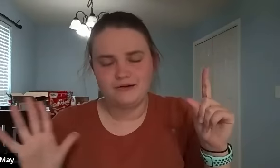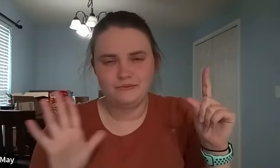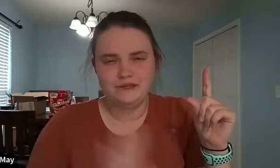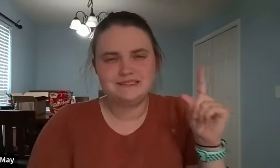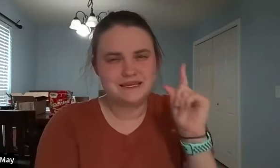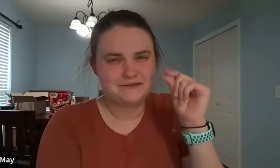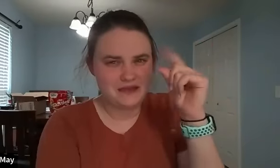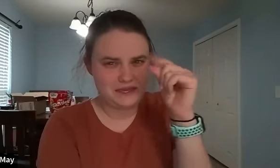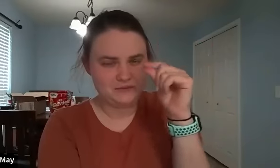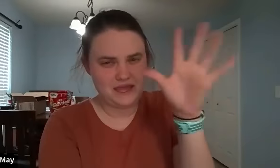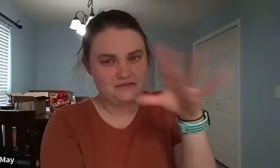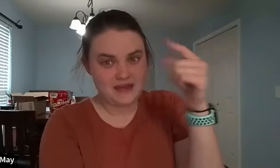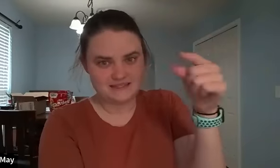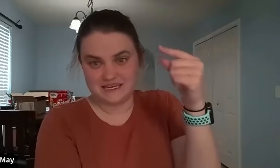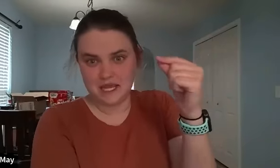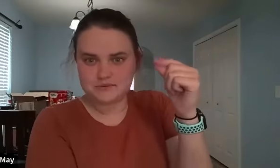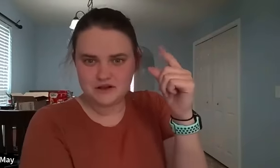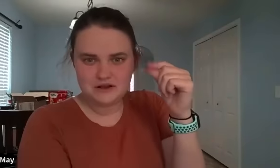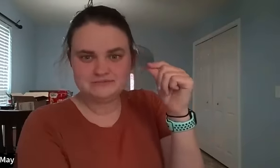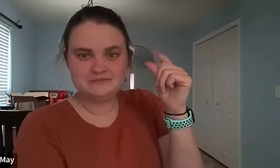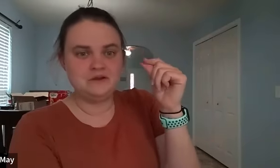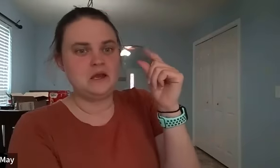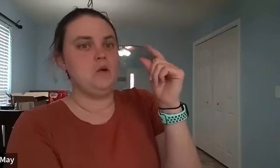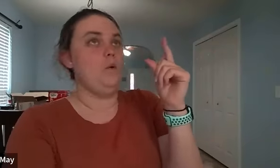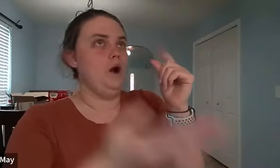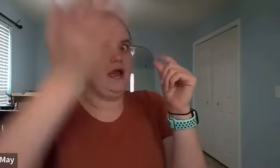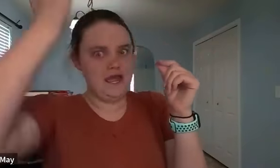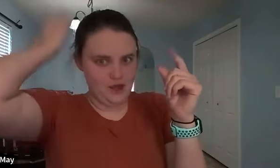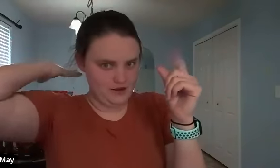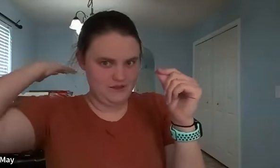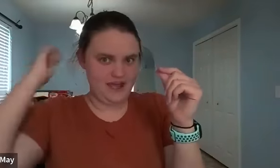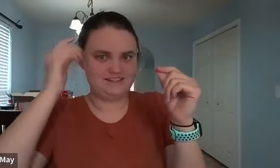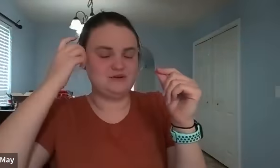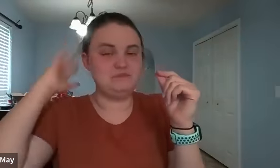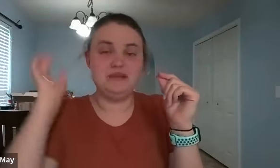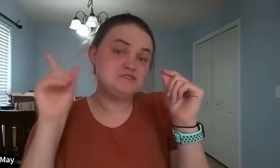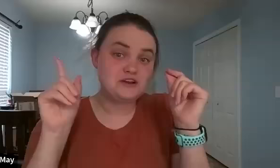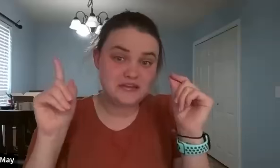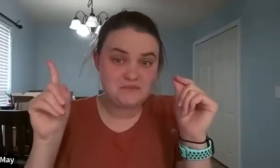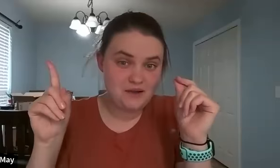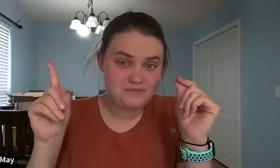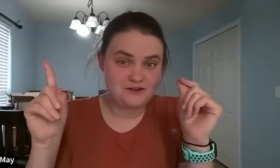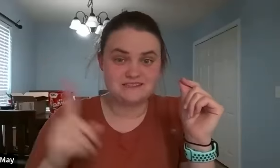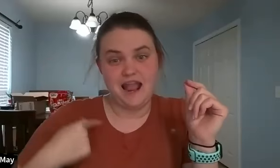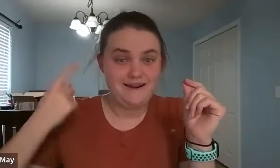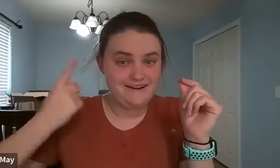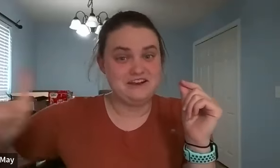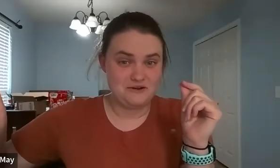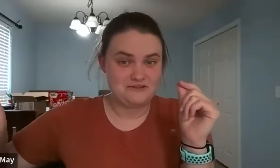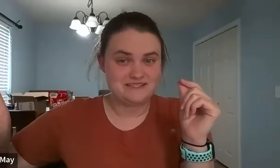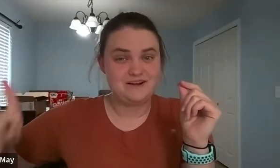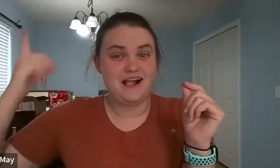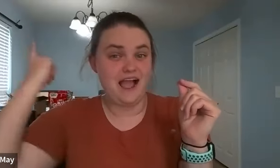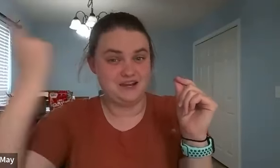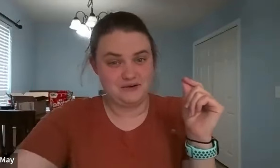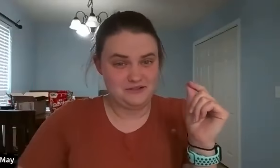we sang that we had that as a camp song way on back. So when baby shark came popular, I was like, I already know this song. I know all the